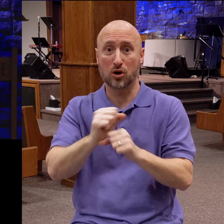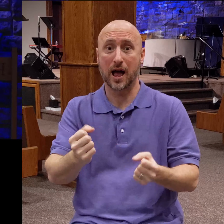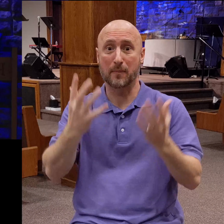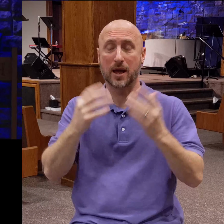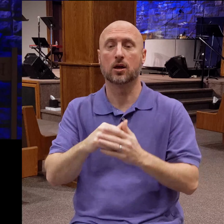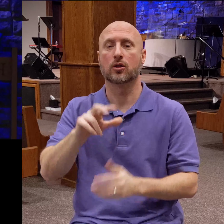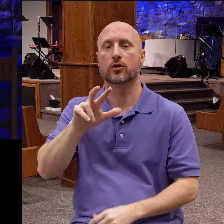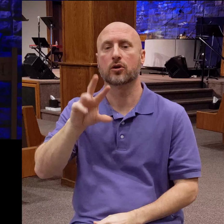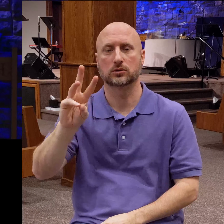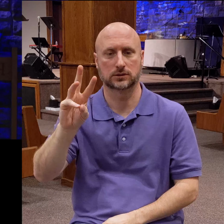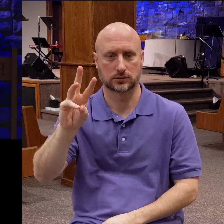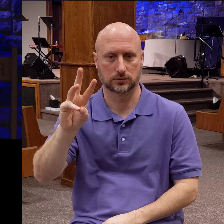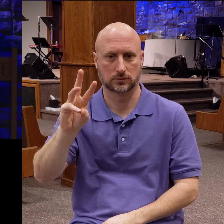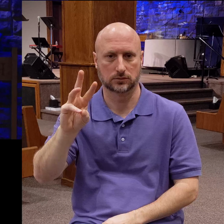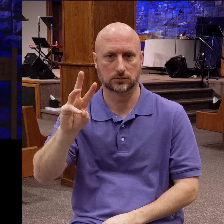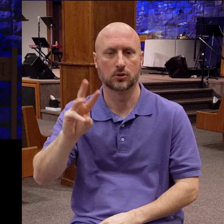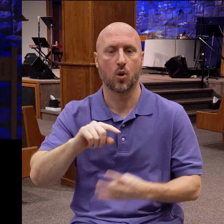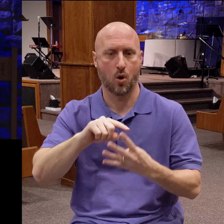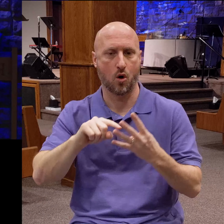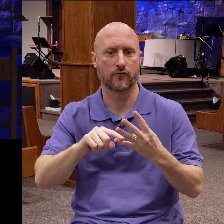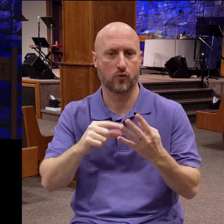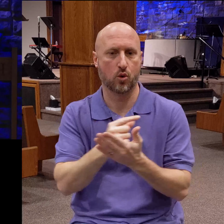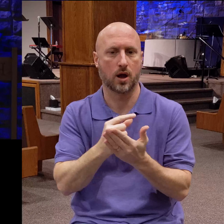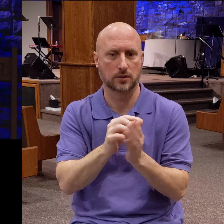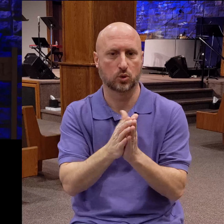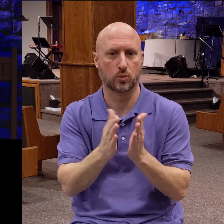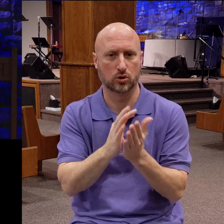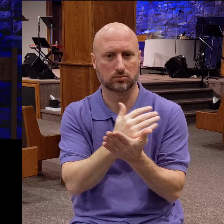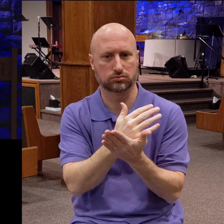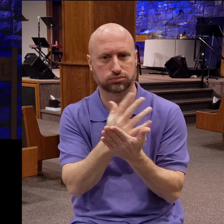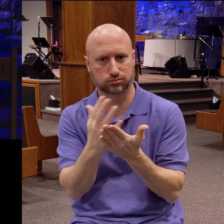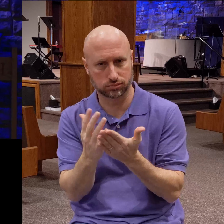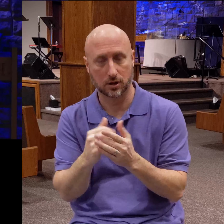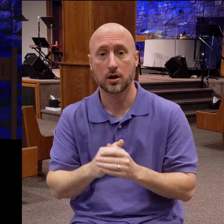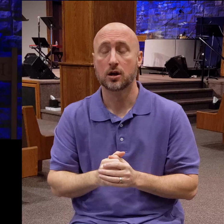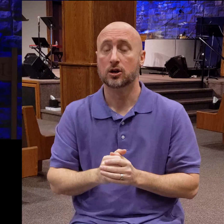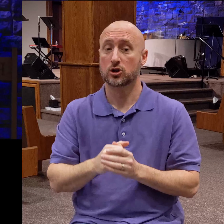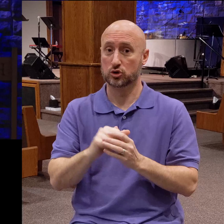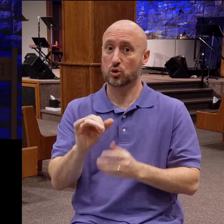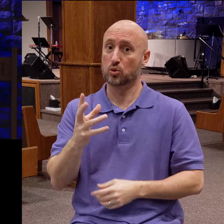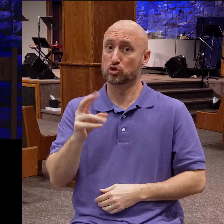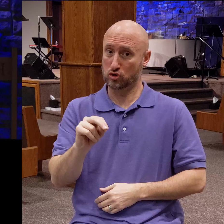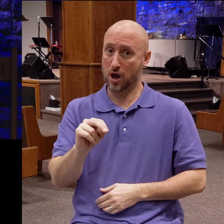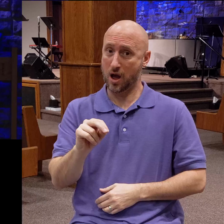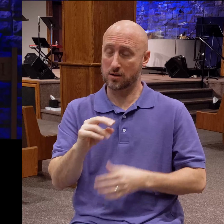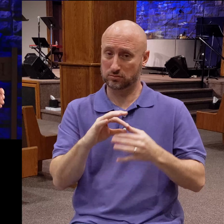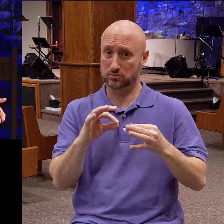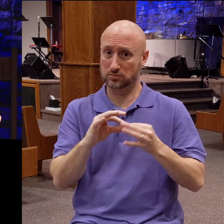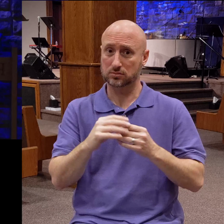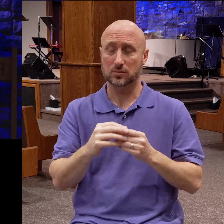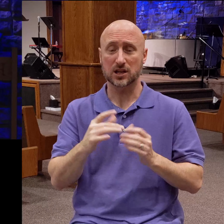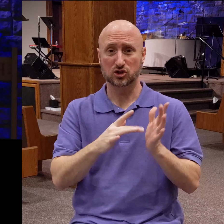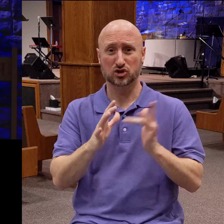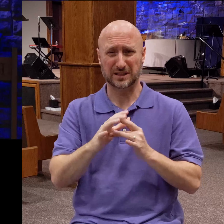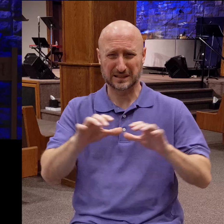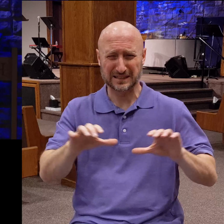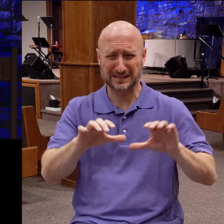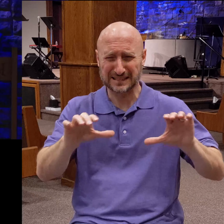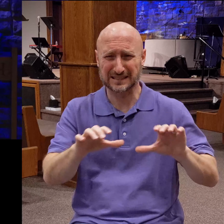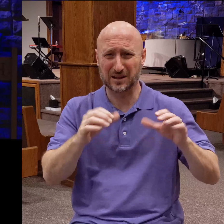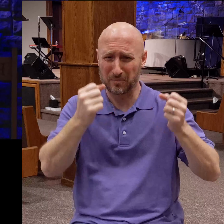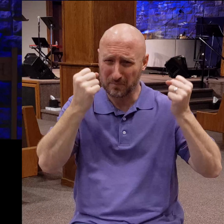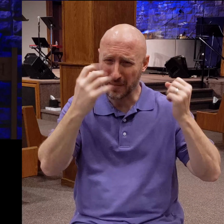36 miracles in all four gospels. And John says to us here, many other signs truly Jesus did.